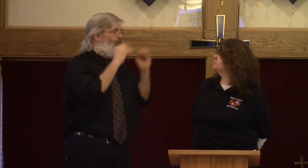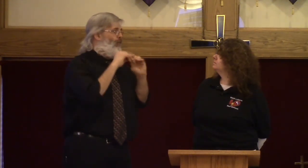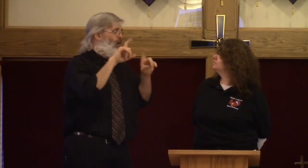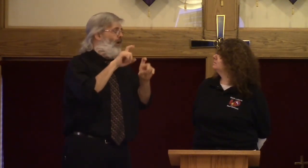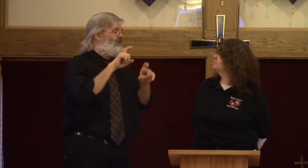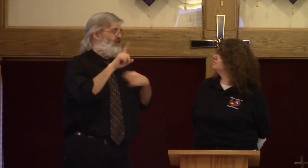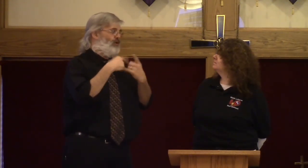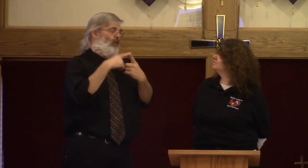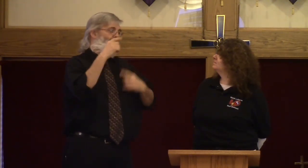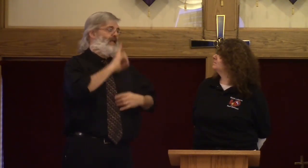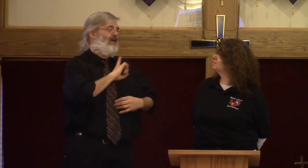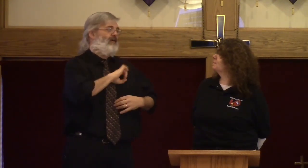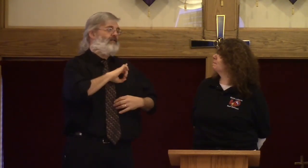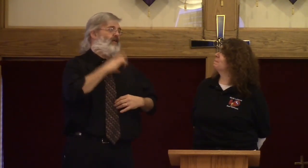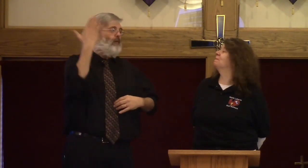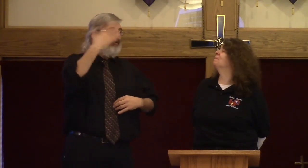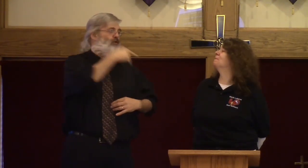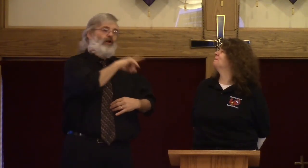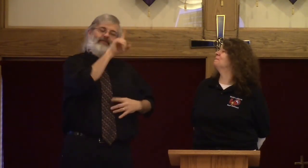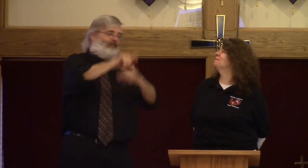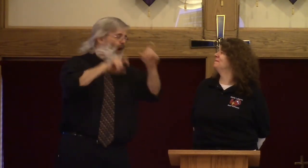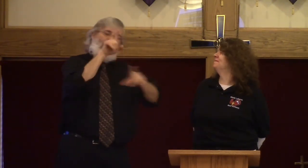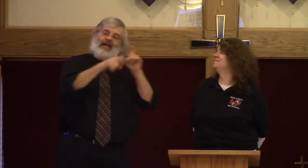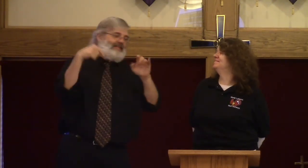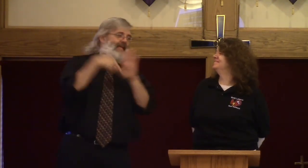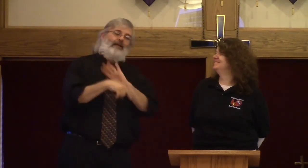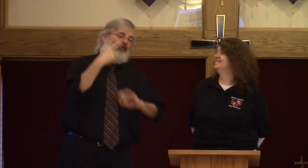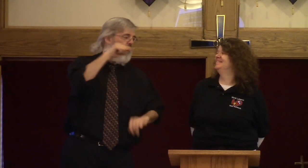more questions. So when David is preaching, you have to buy a D for him.